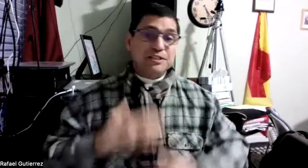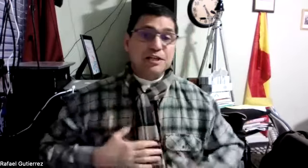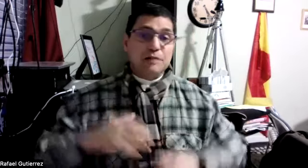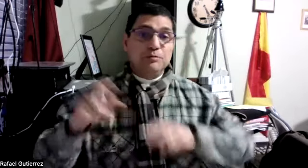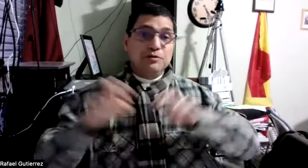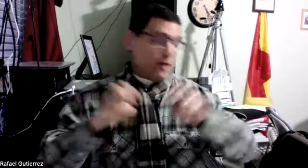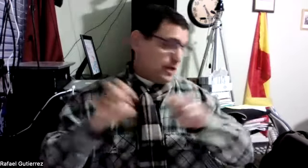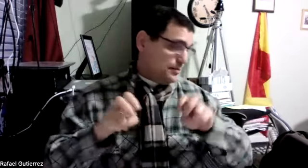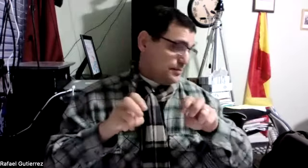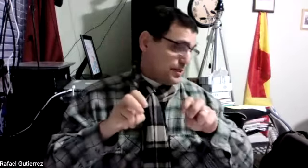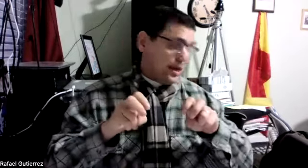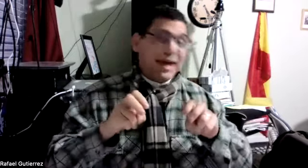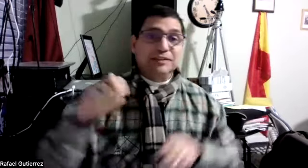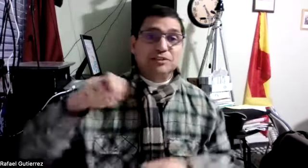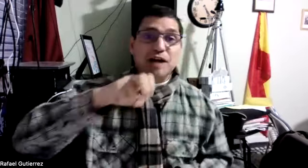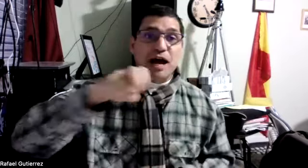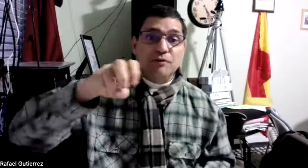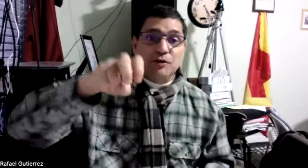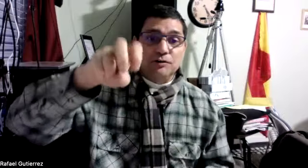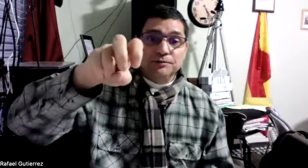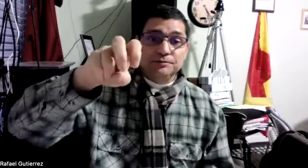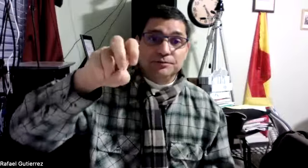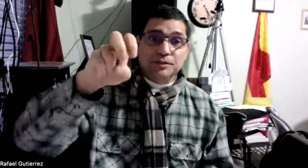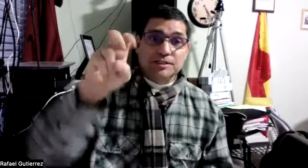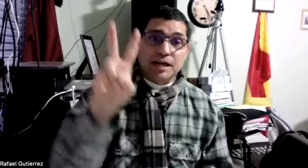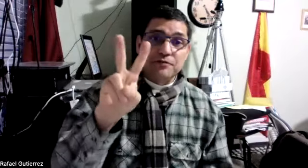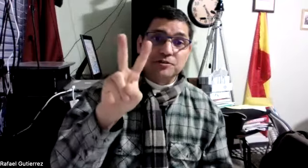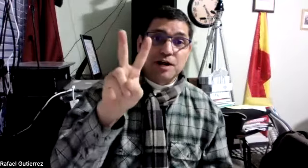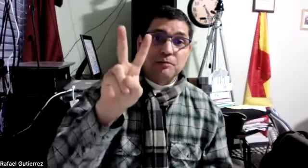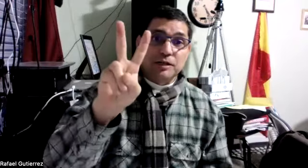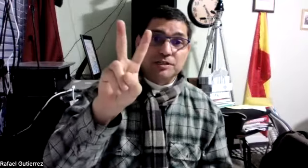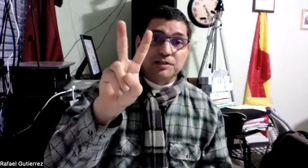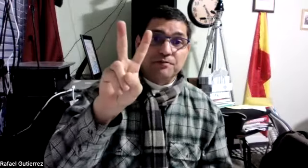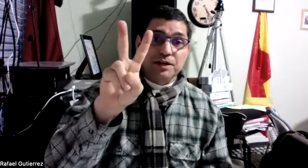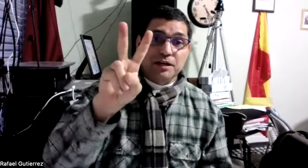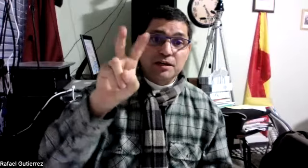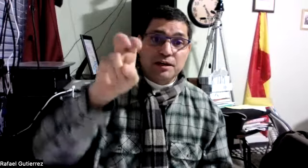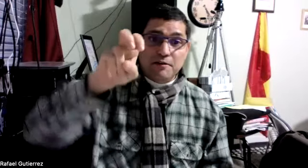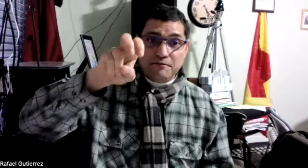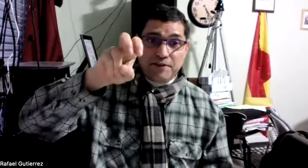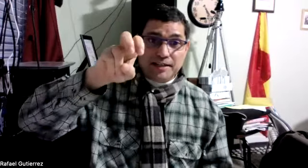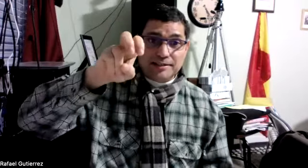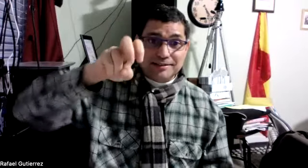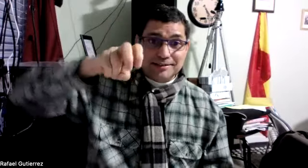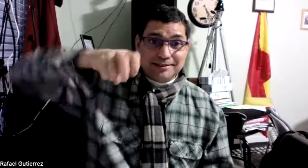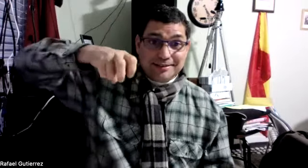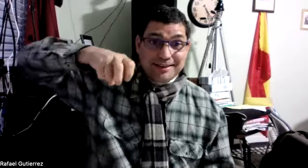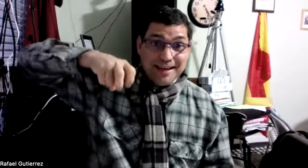physical movement and travel. So the sign for travel is the V, vent, and